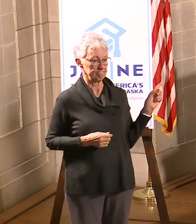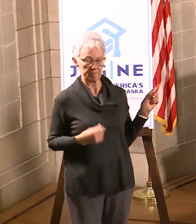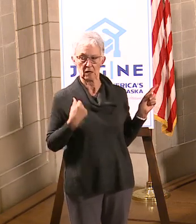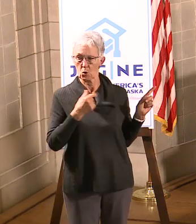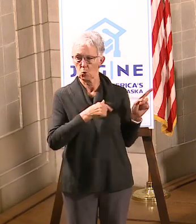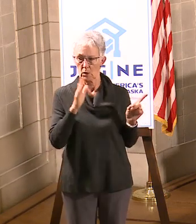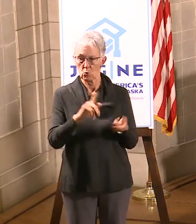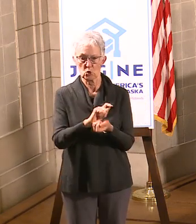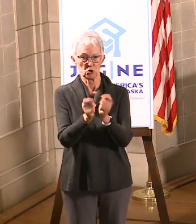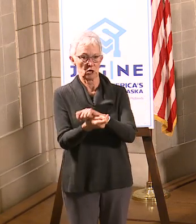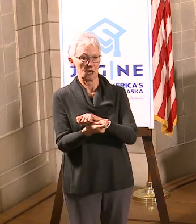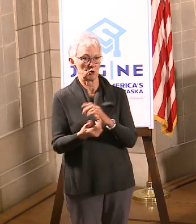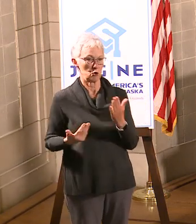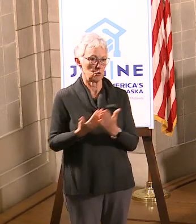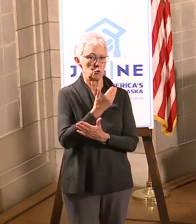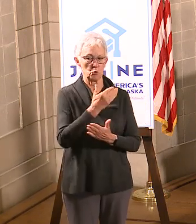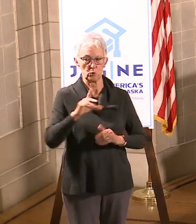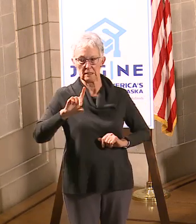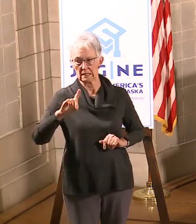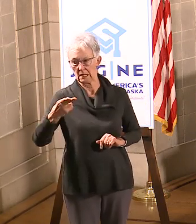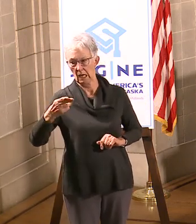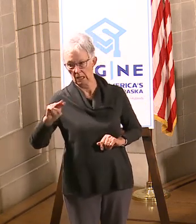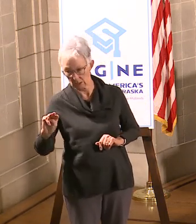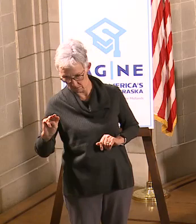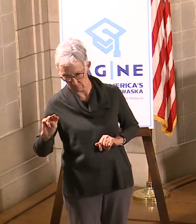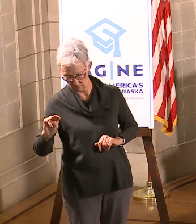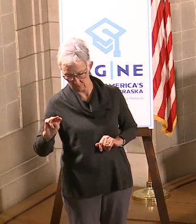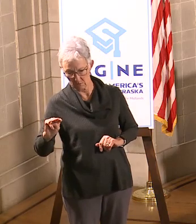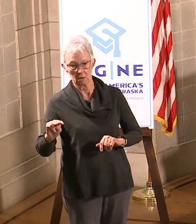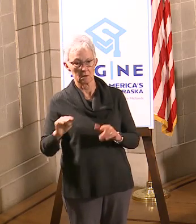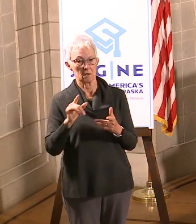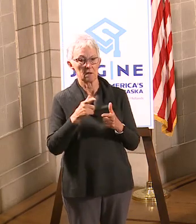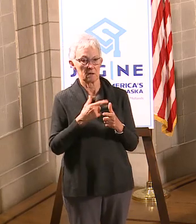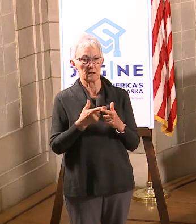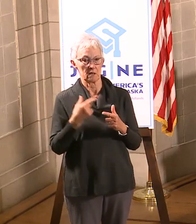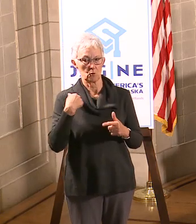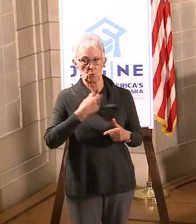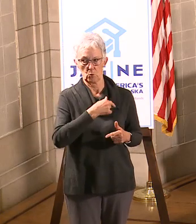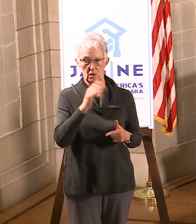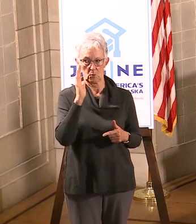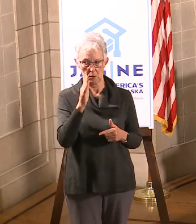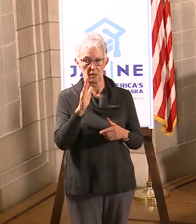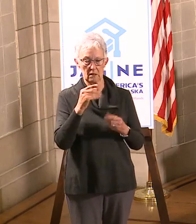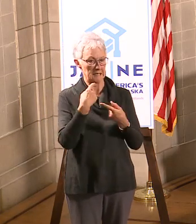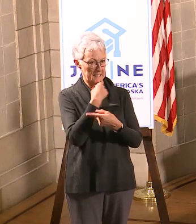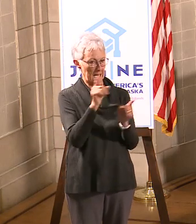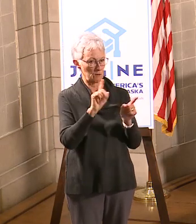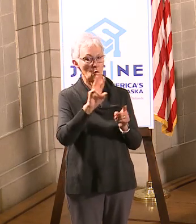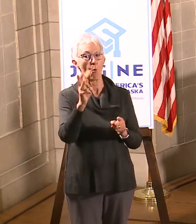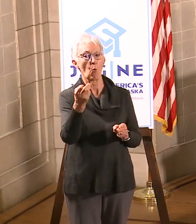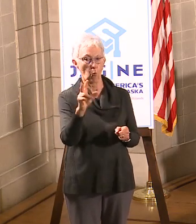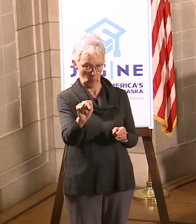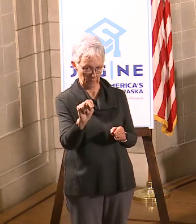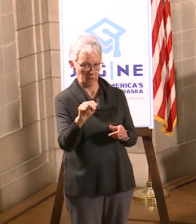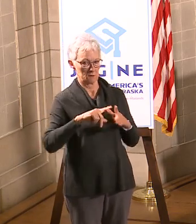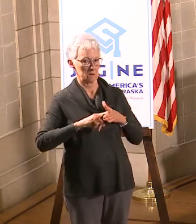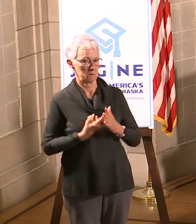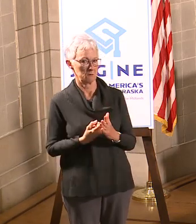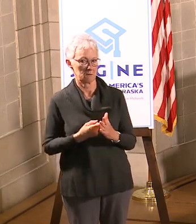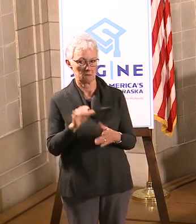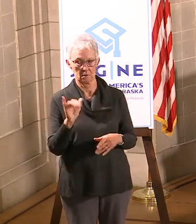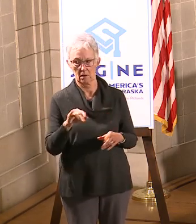those, when the directed health measure becomes effective, then that's when we'd be following all those rules. But we really want to set that expectation for